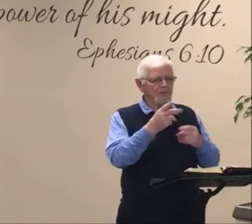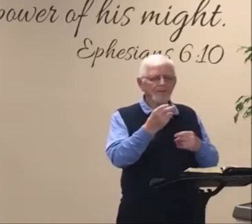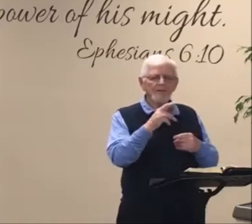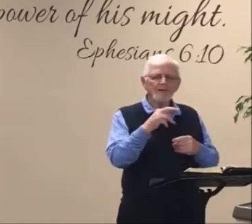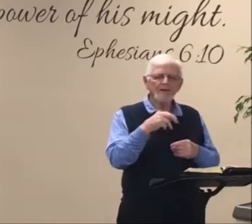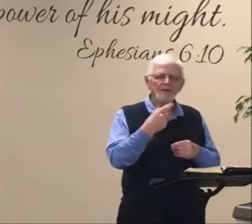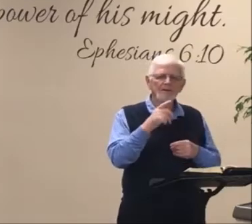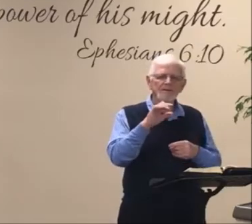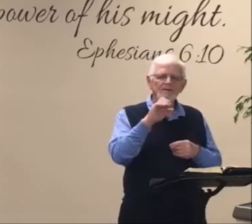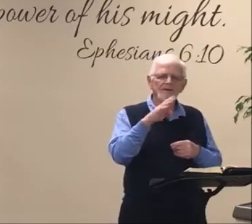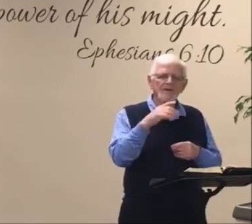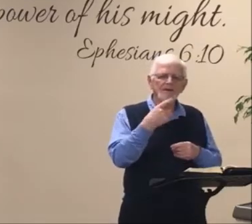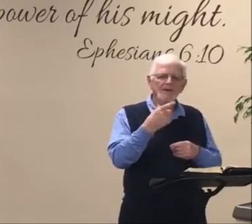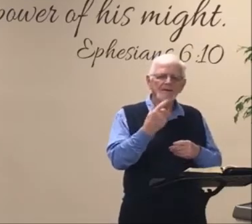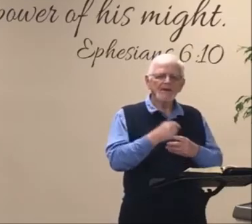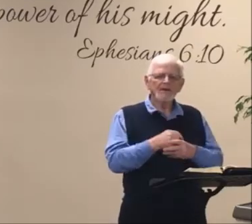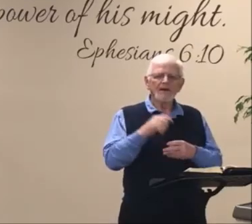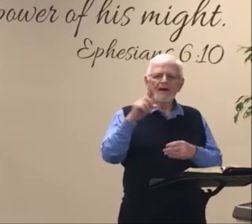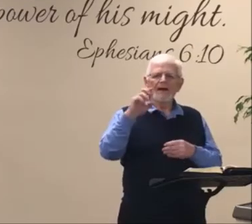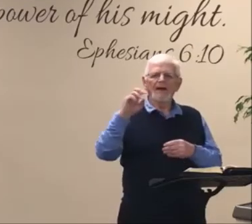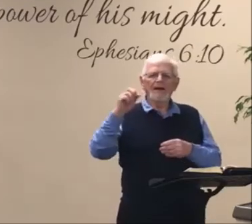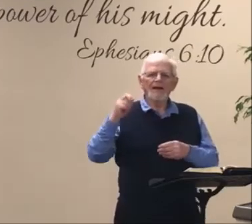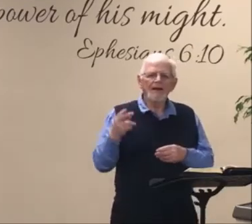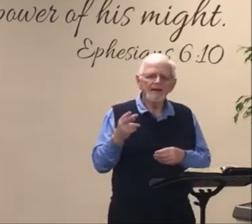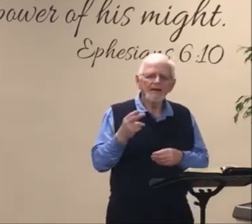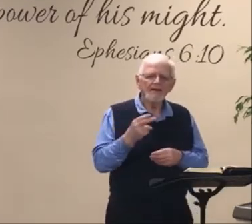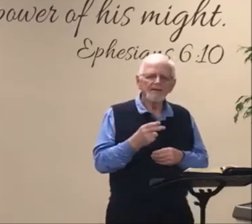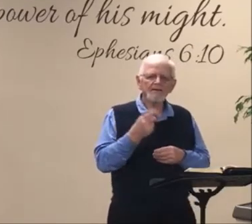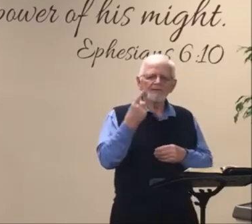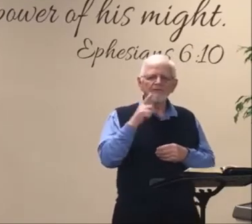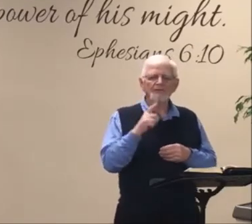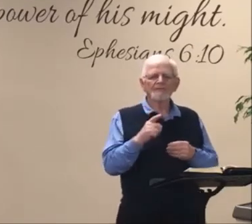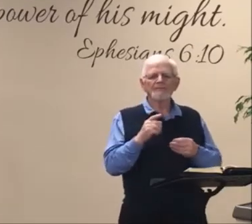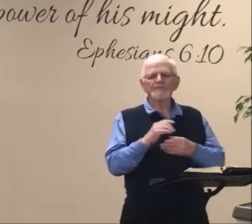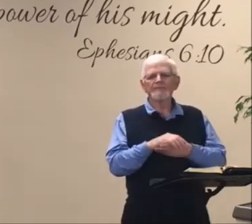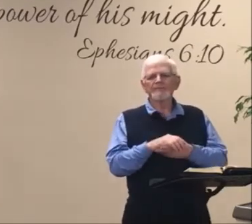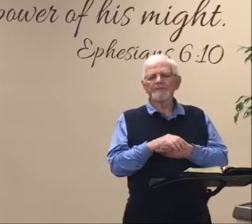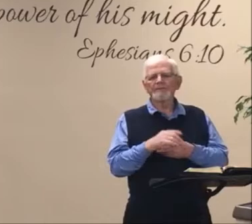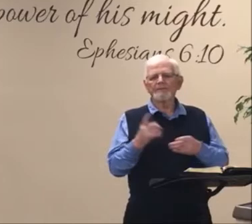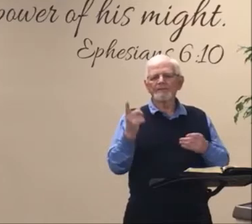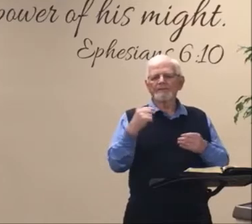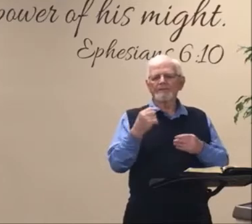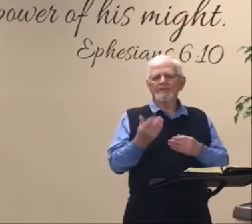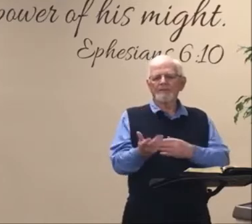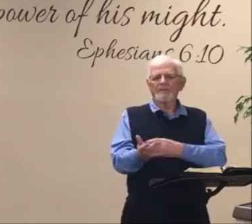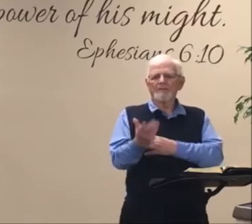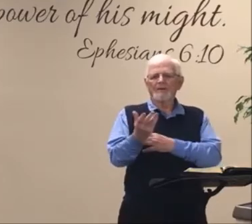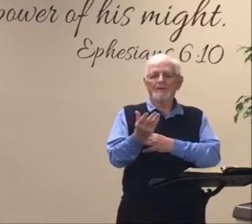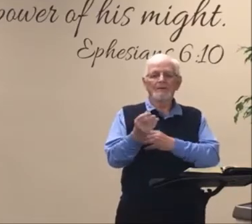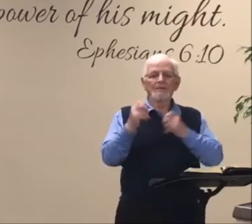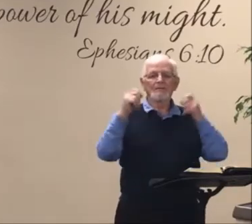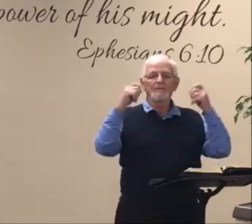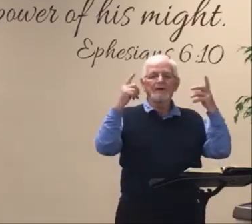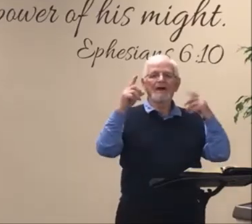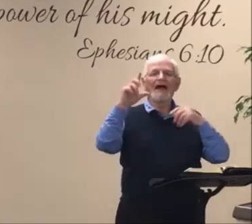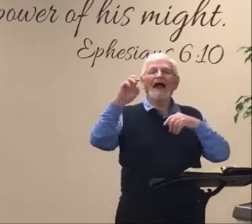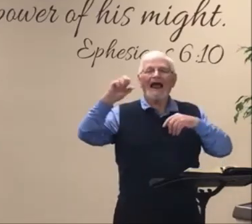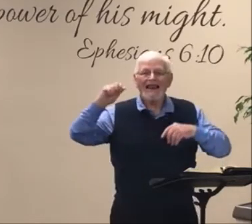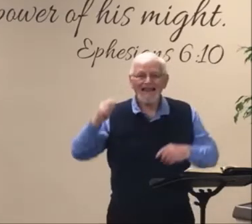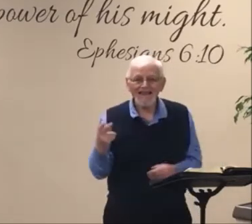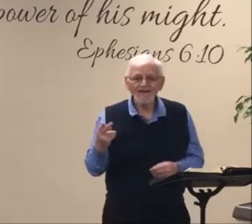Laban gave unto his daughter Leah Zilpah his maid for a handmaid. And it came to pass that in the morning, behold, it was Leah.